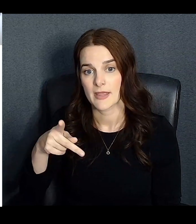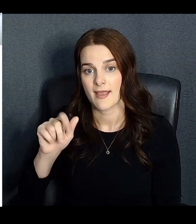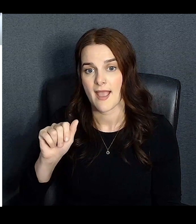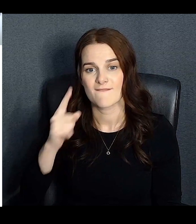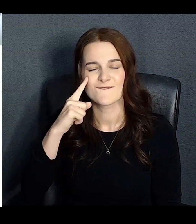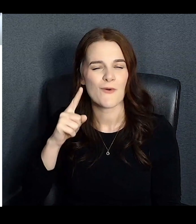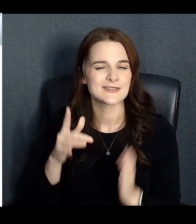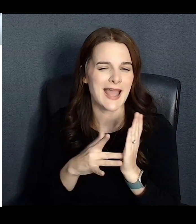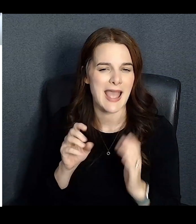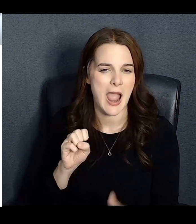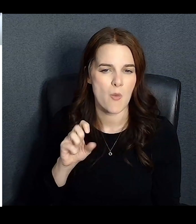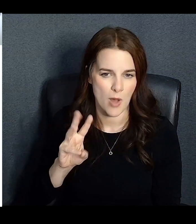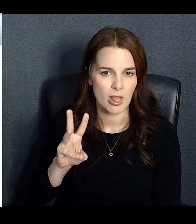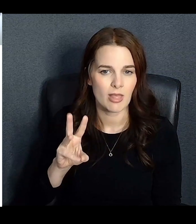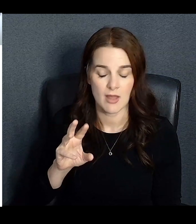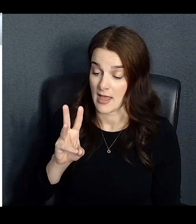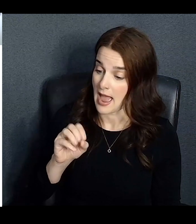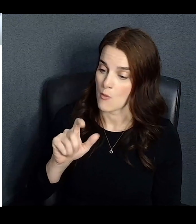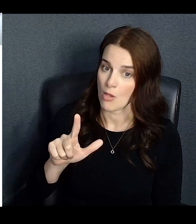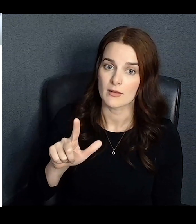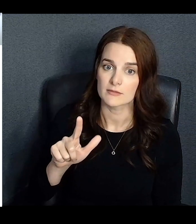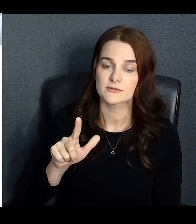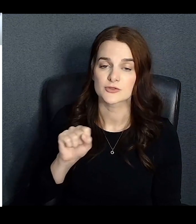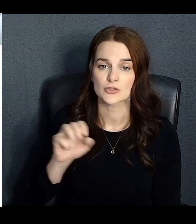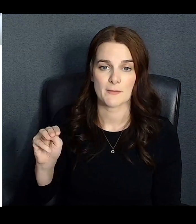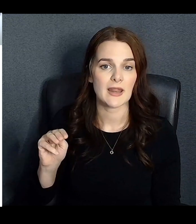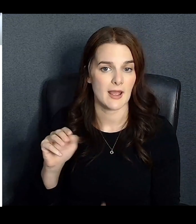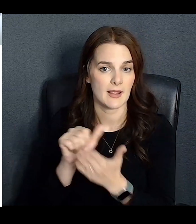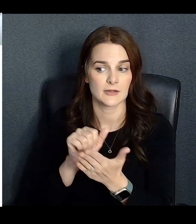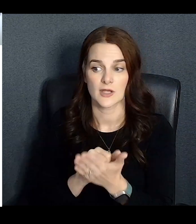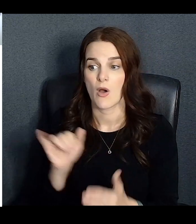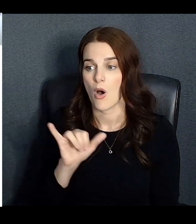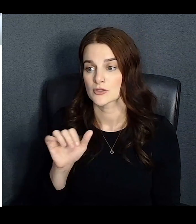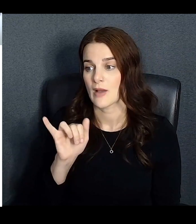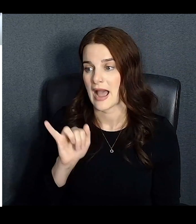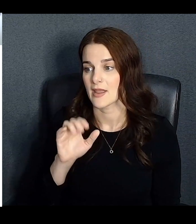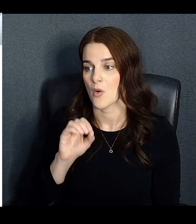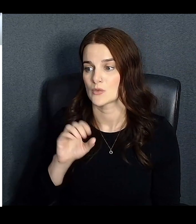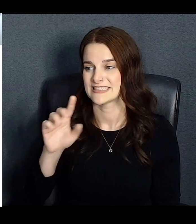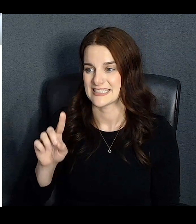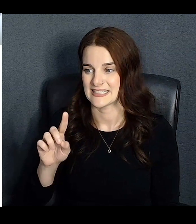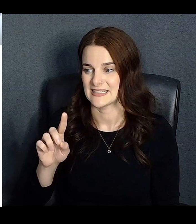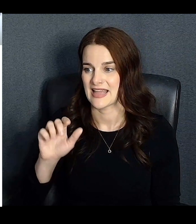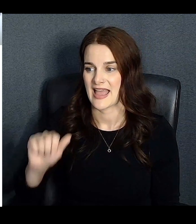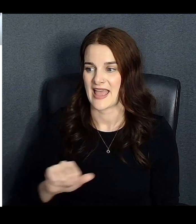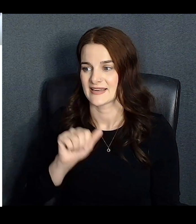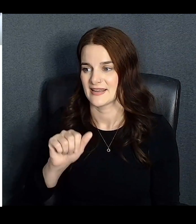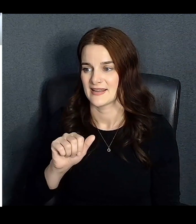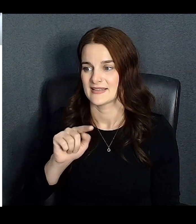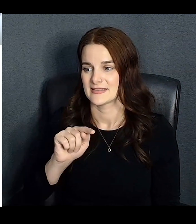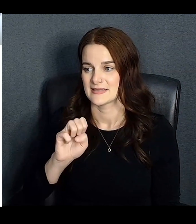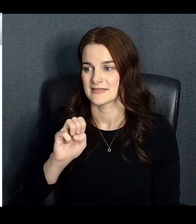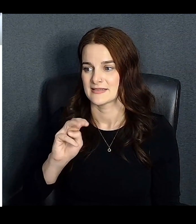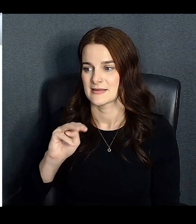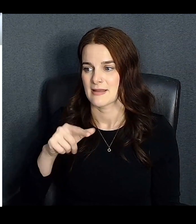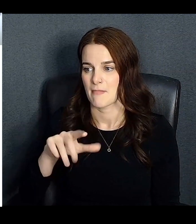Tech Owl specific social media accounts. You're also welcome to follow the IOD at Temple U or at